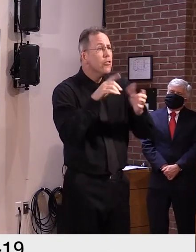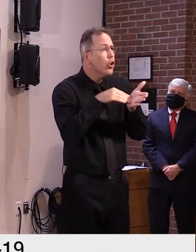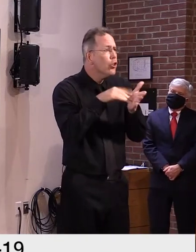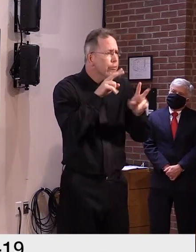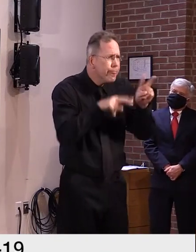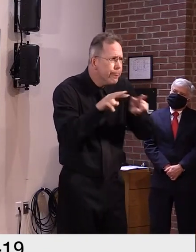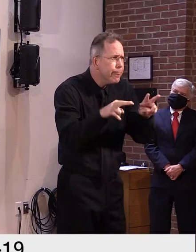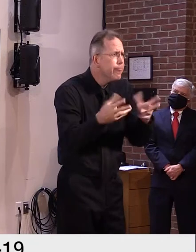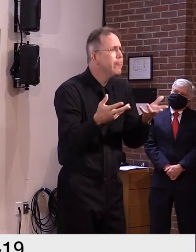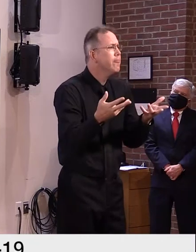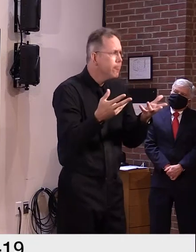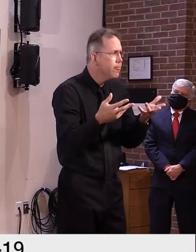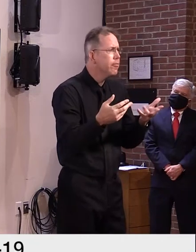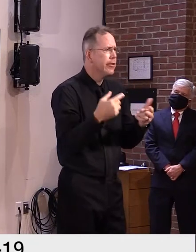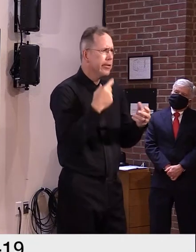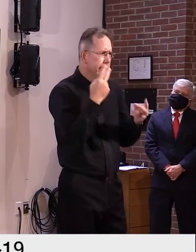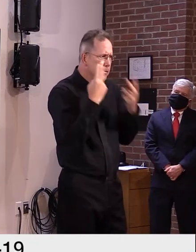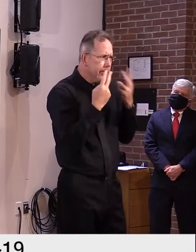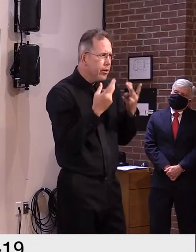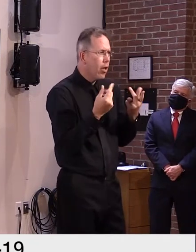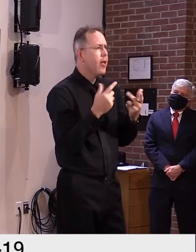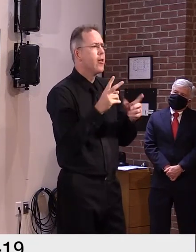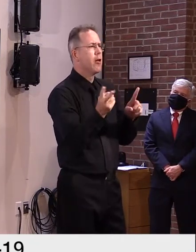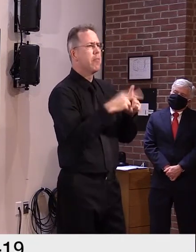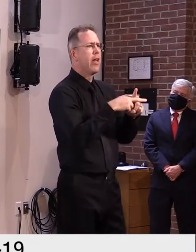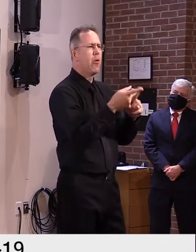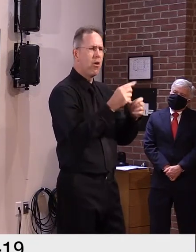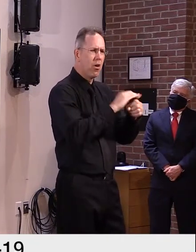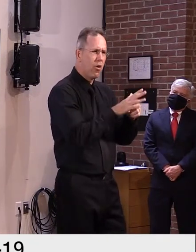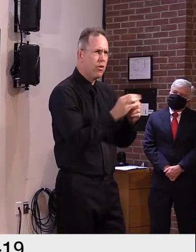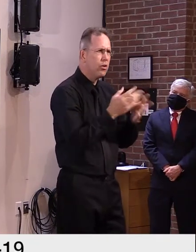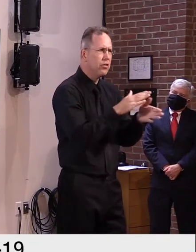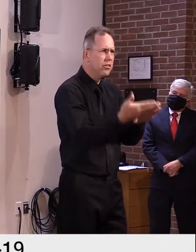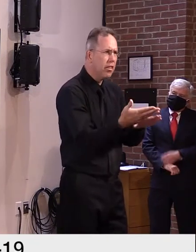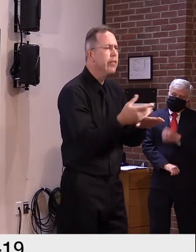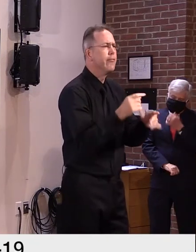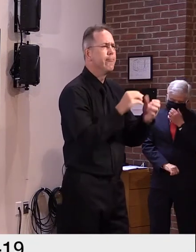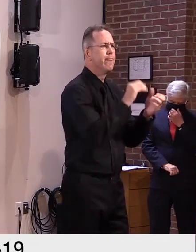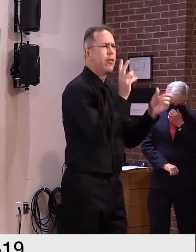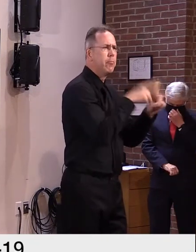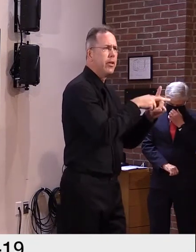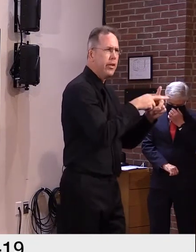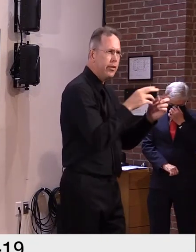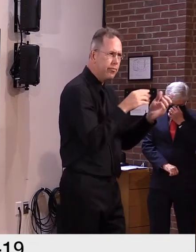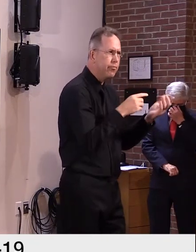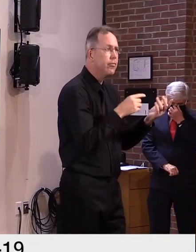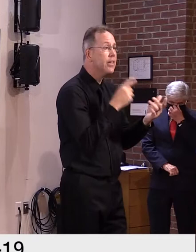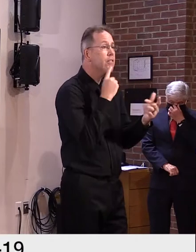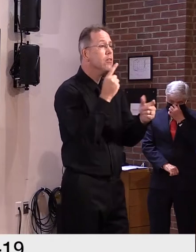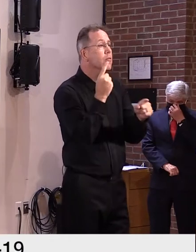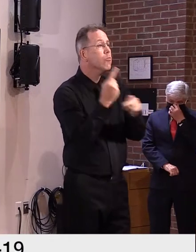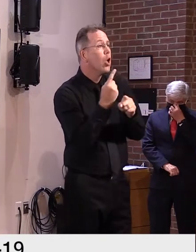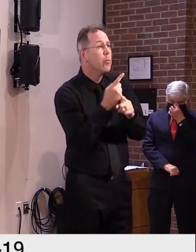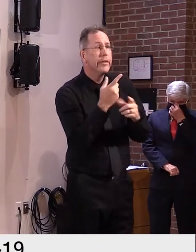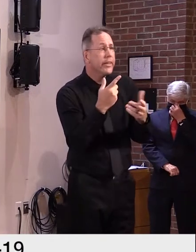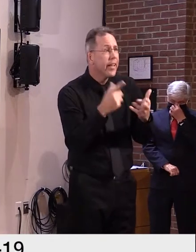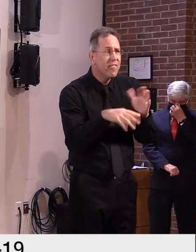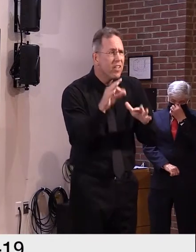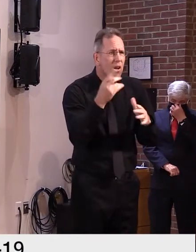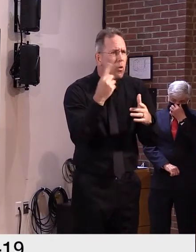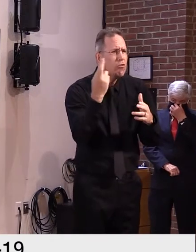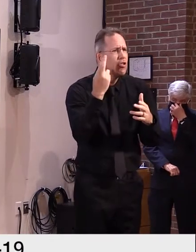applying the COVID test when it seems appropriate or where there was no other explanation for the cause of